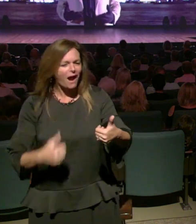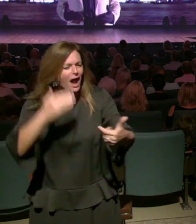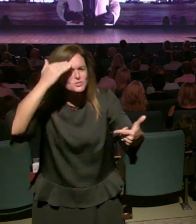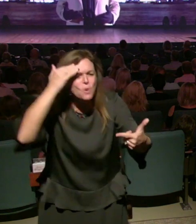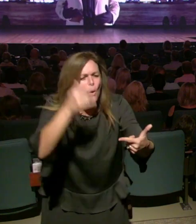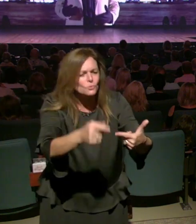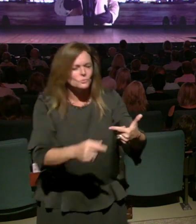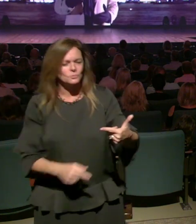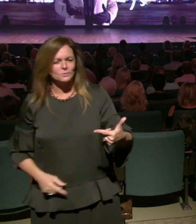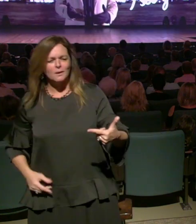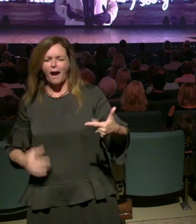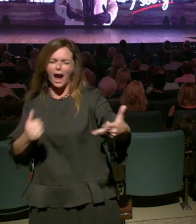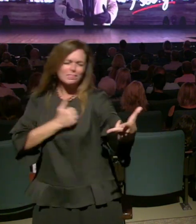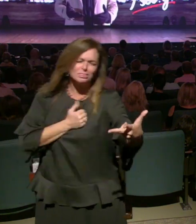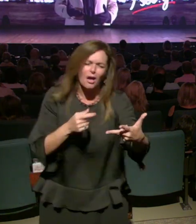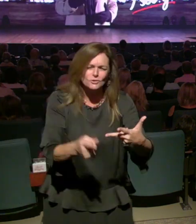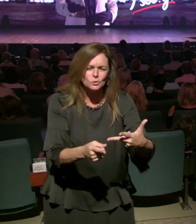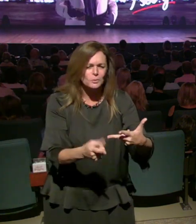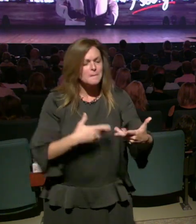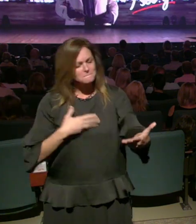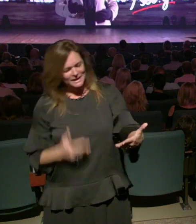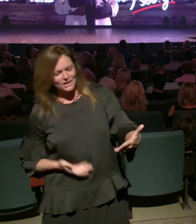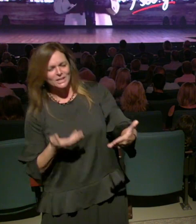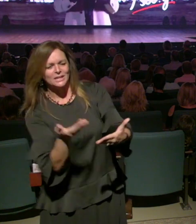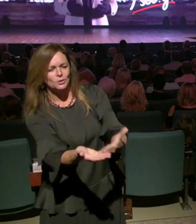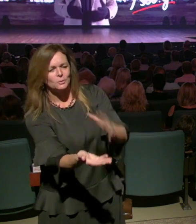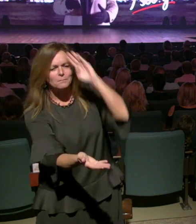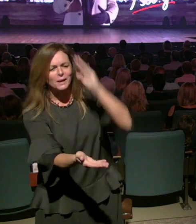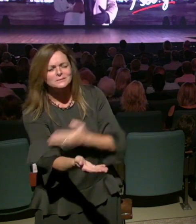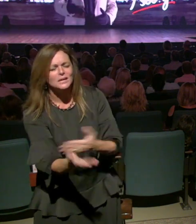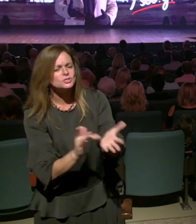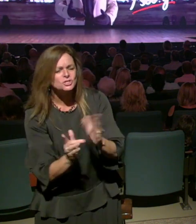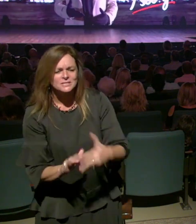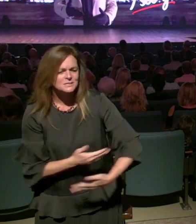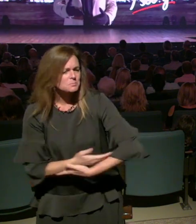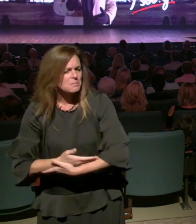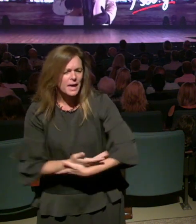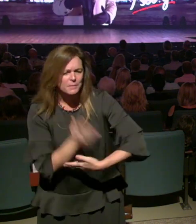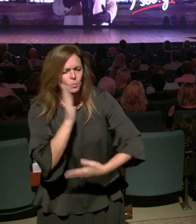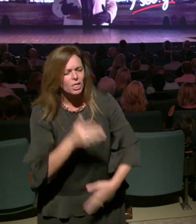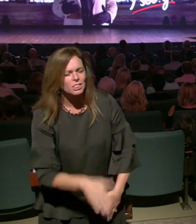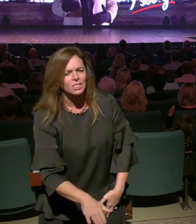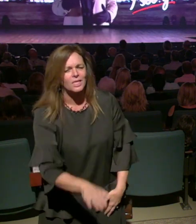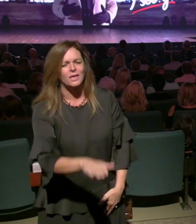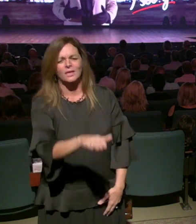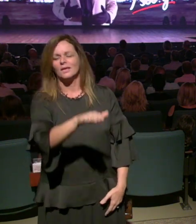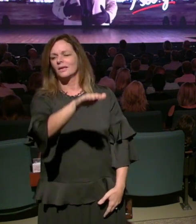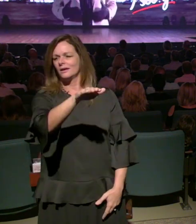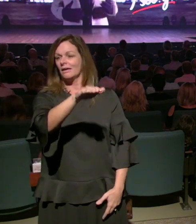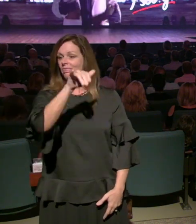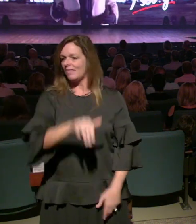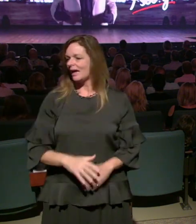Father declares, I see you, I notice you, I am attentive towards you. I think of the way a